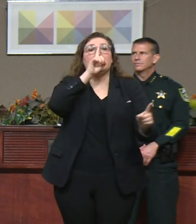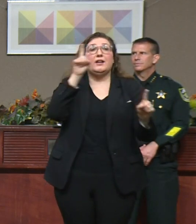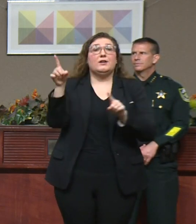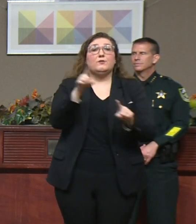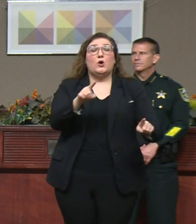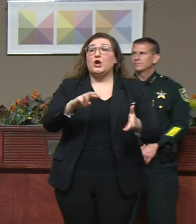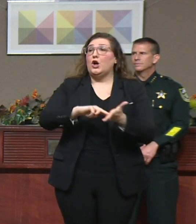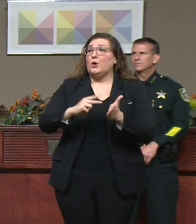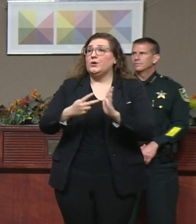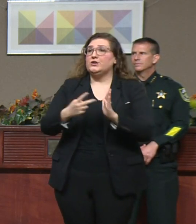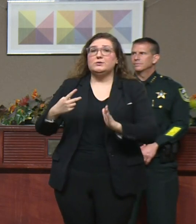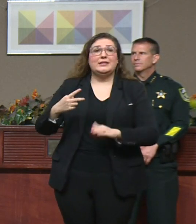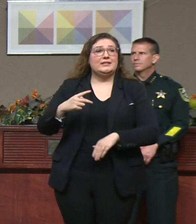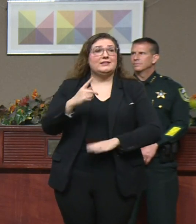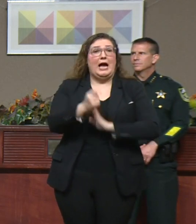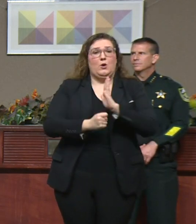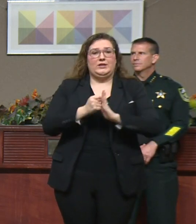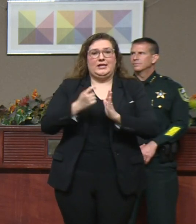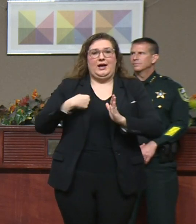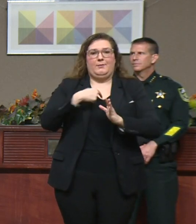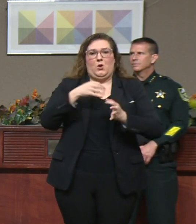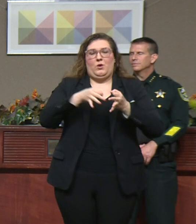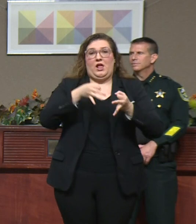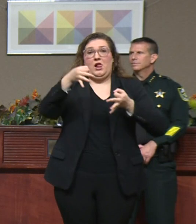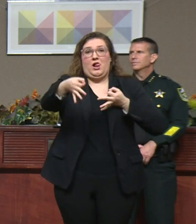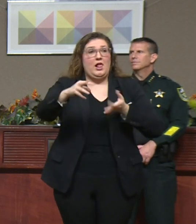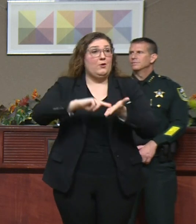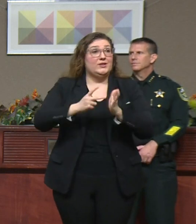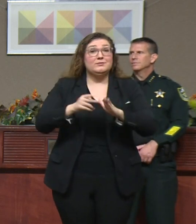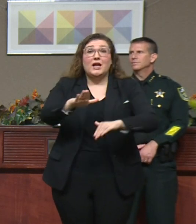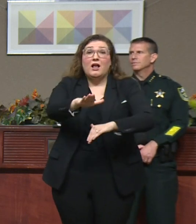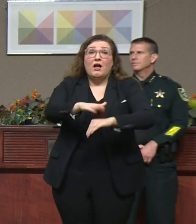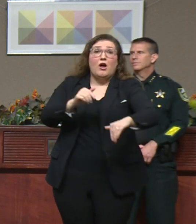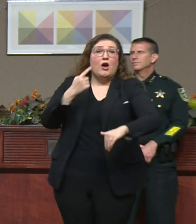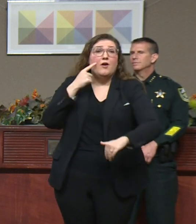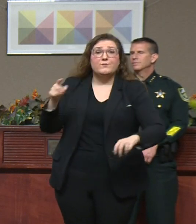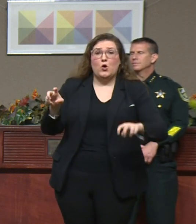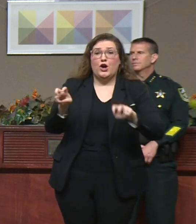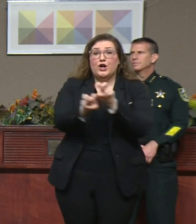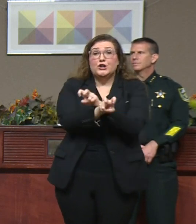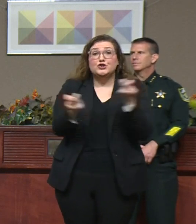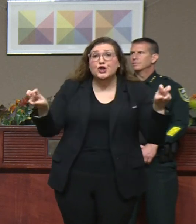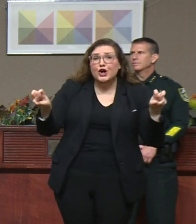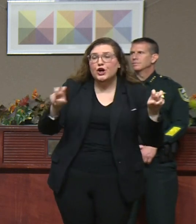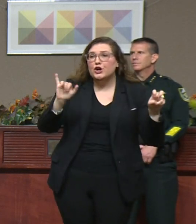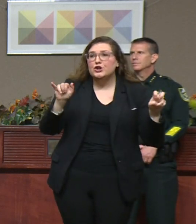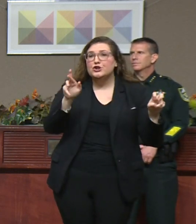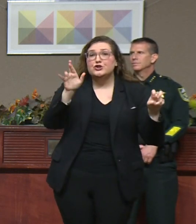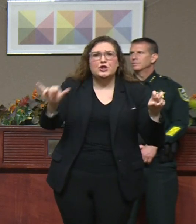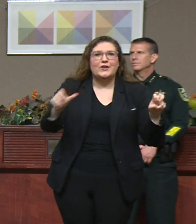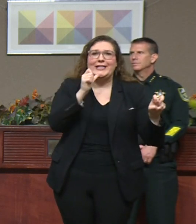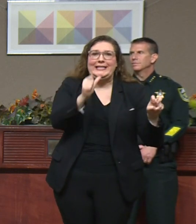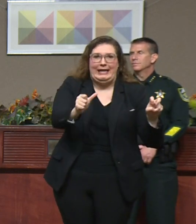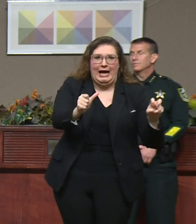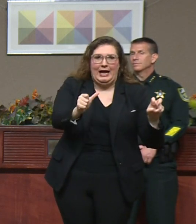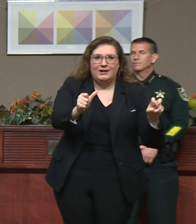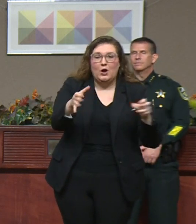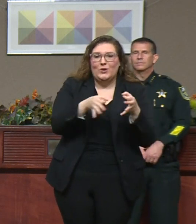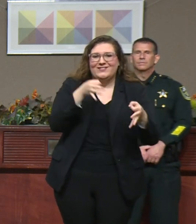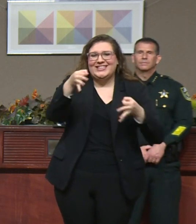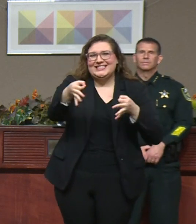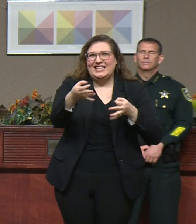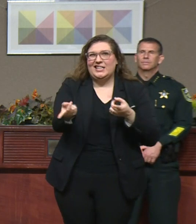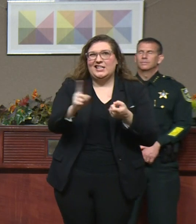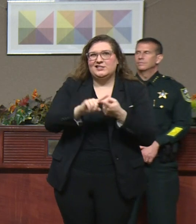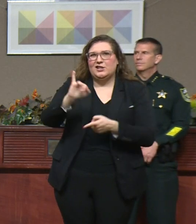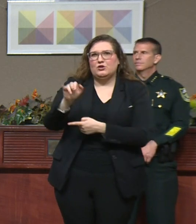which we will not be calling jurors down to the Orange County Courthouse. That extension is through July the 2nd at this